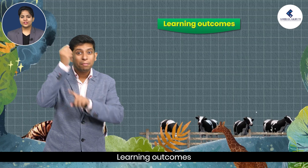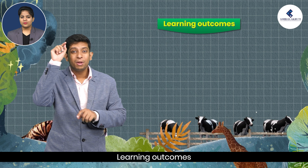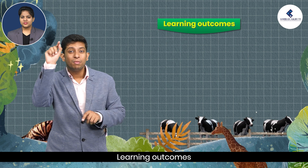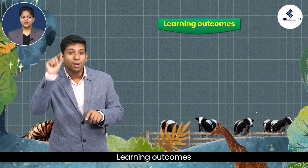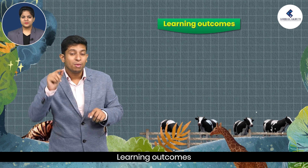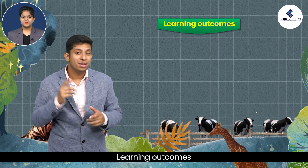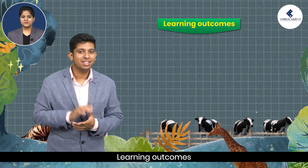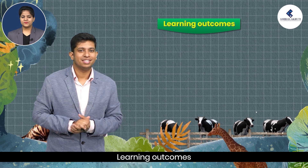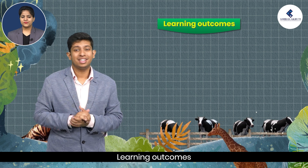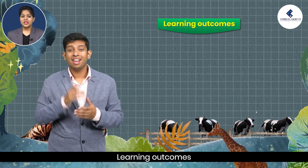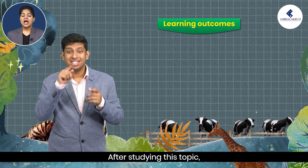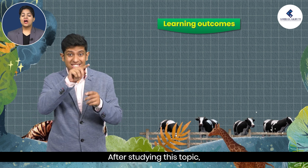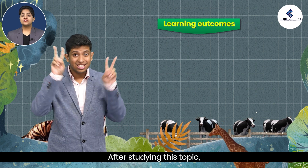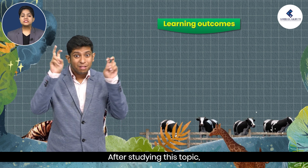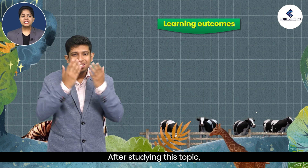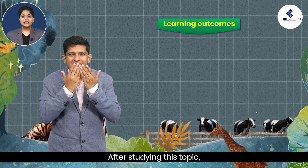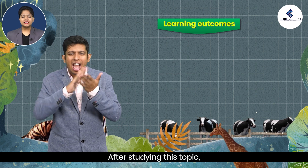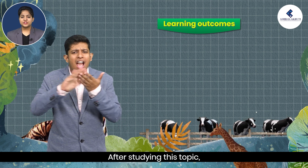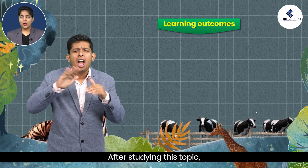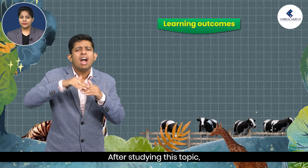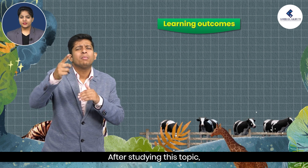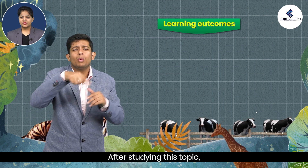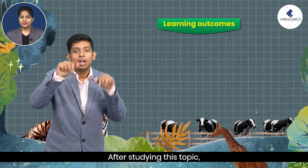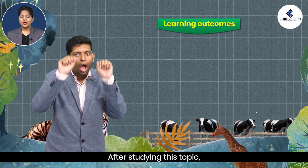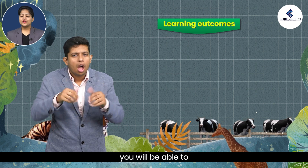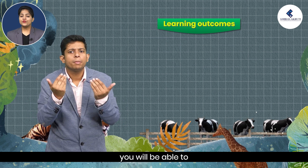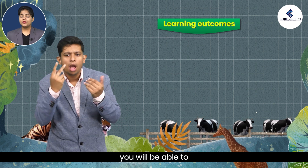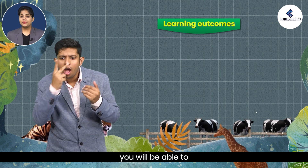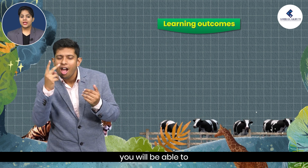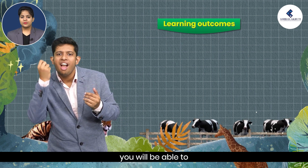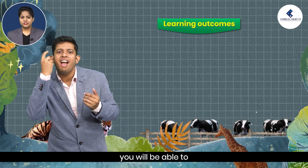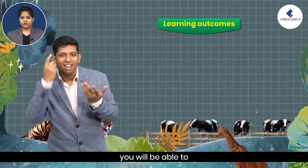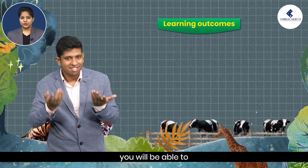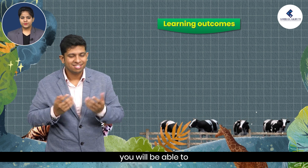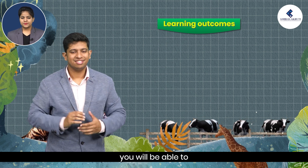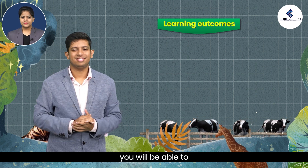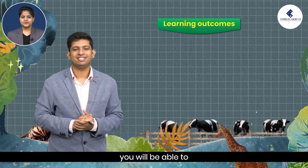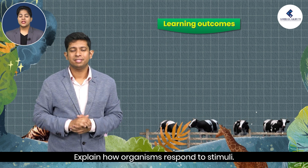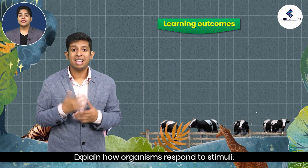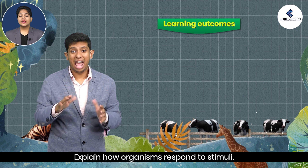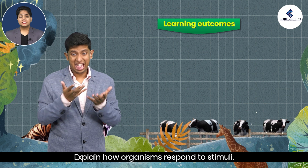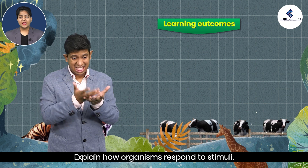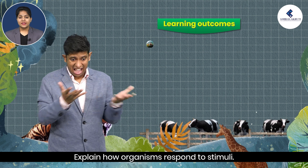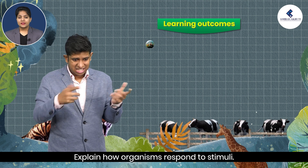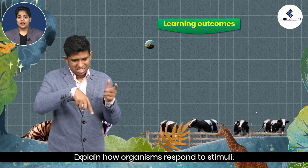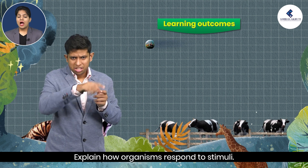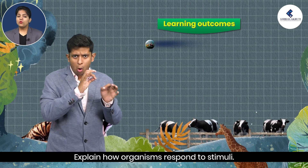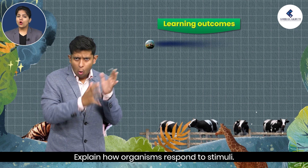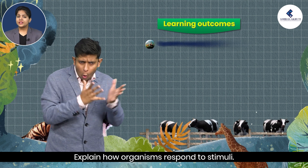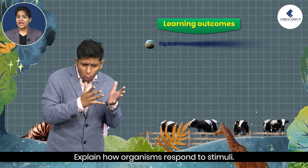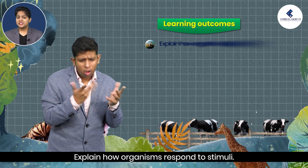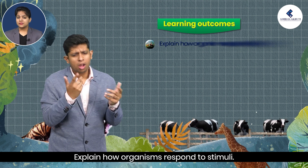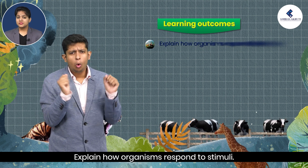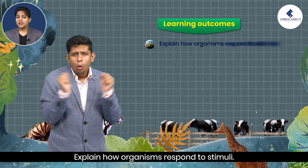Learning outcomes. After studying this topic, you will be able to explain